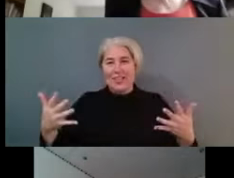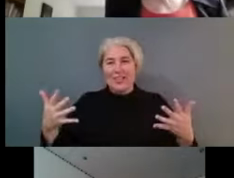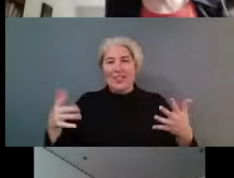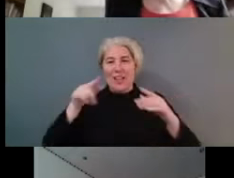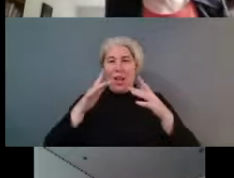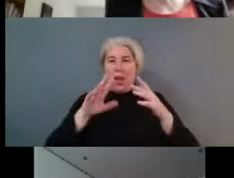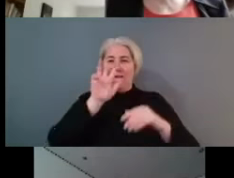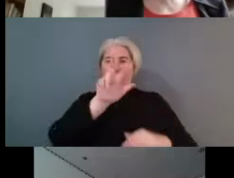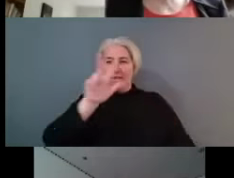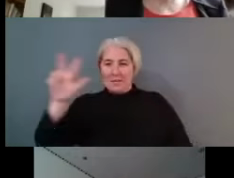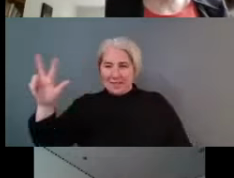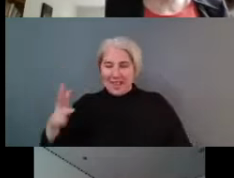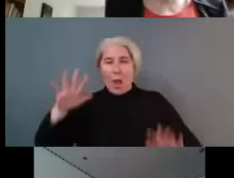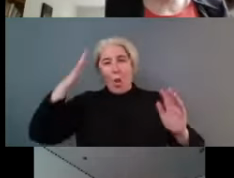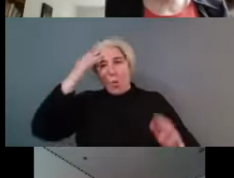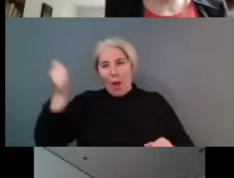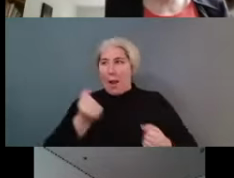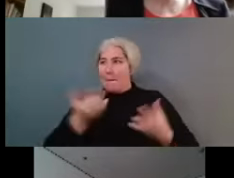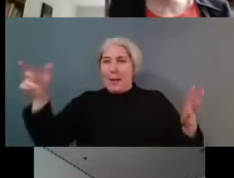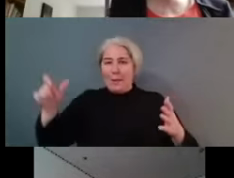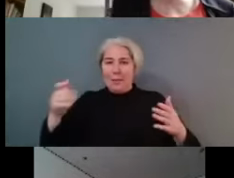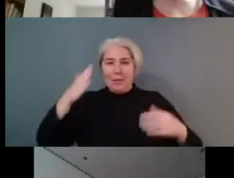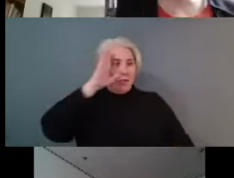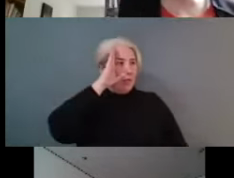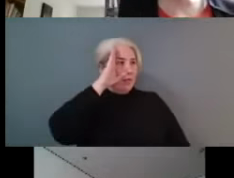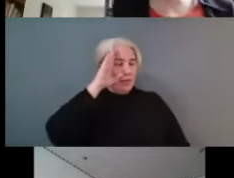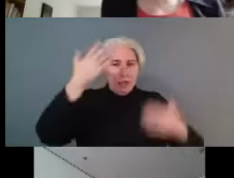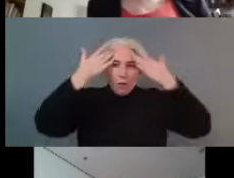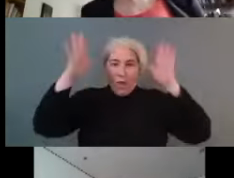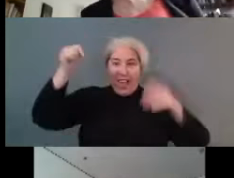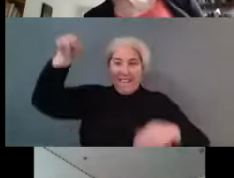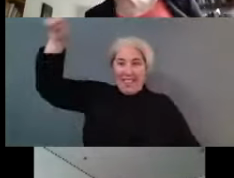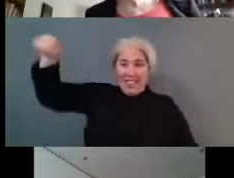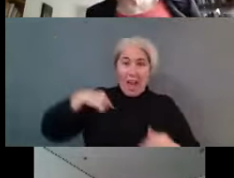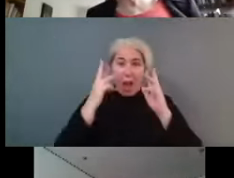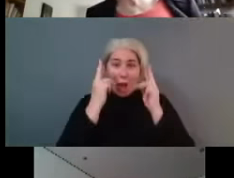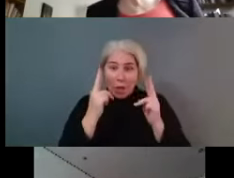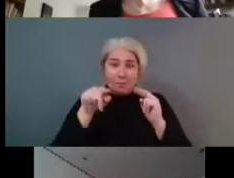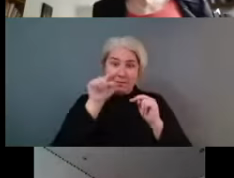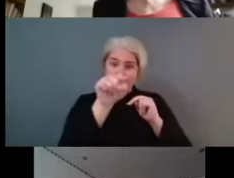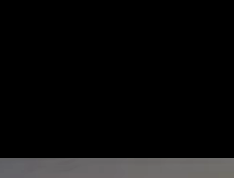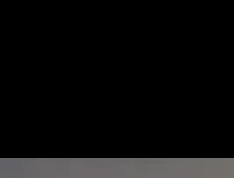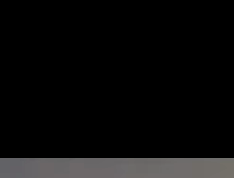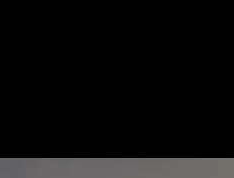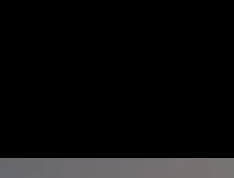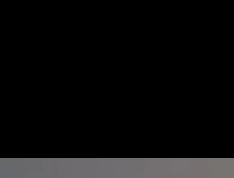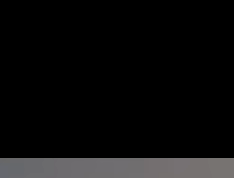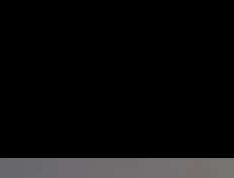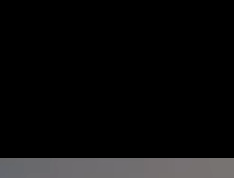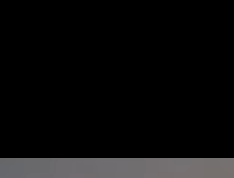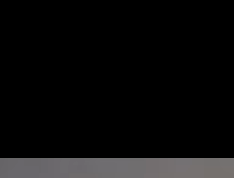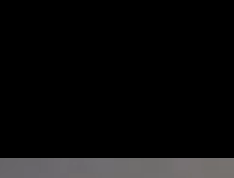And maybe the organizers of this event can put this on their website. And thank you so much for your